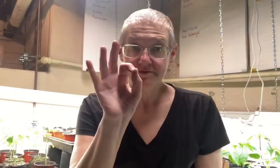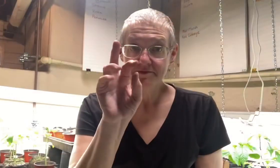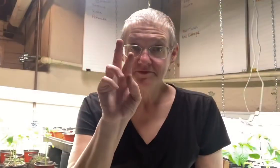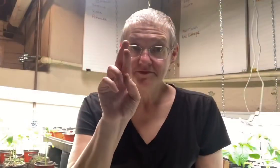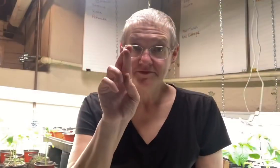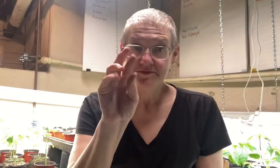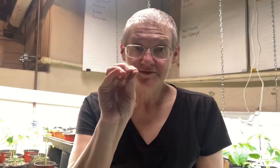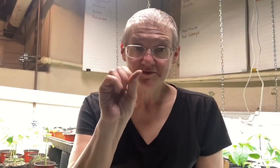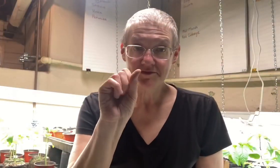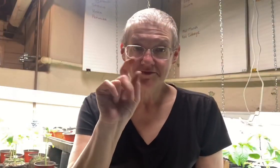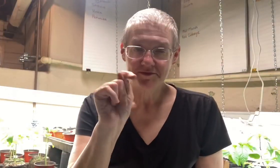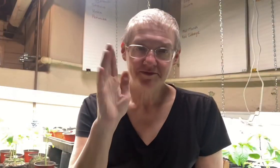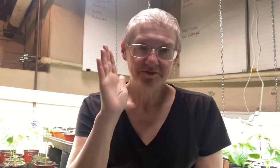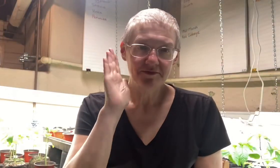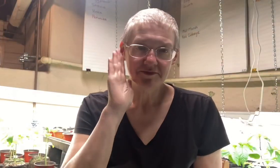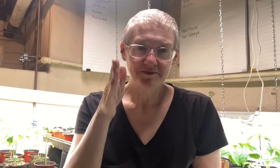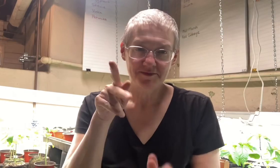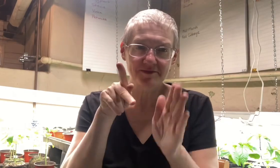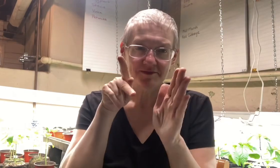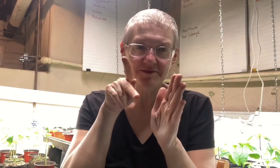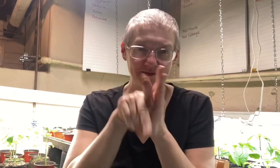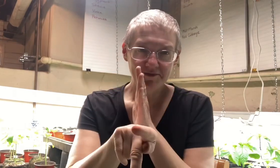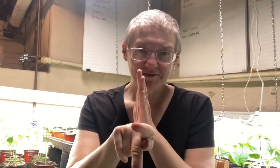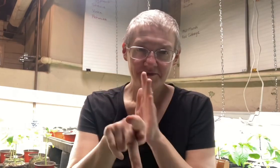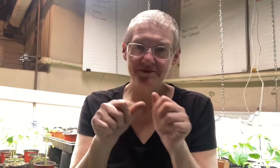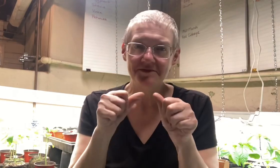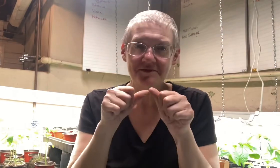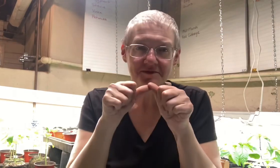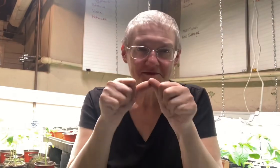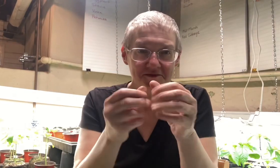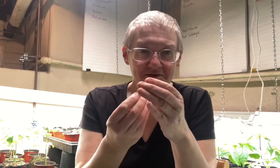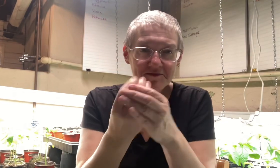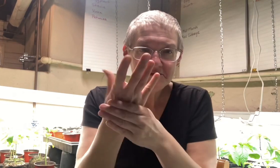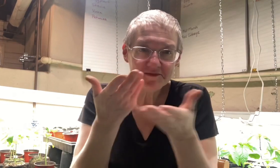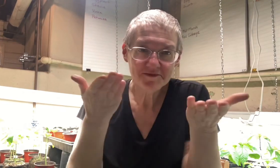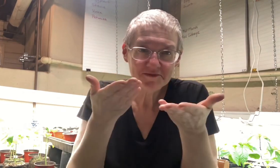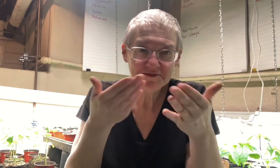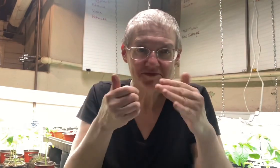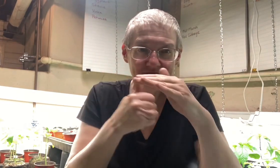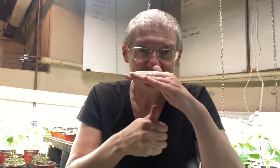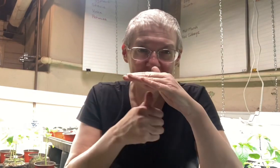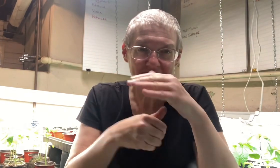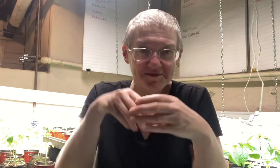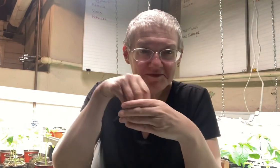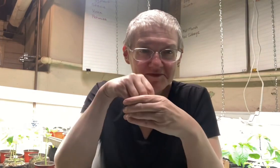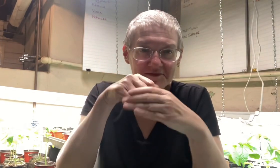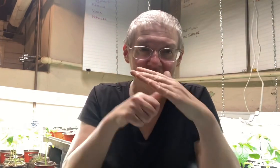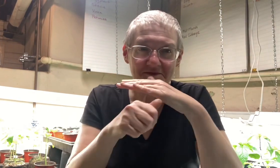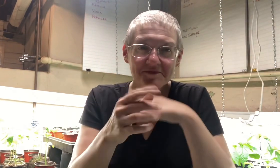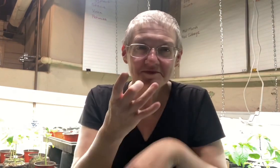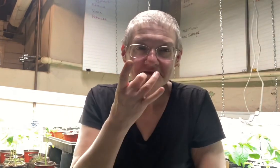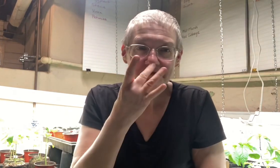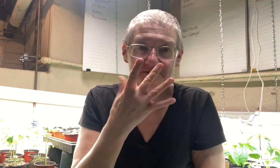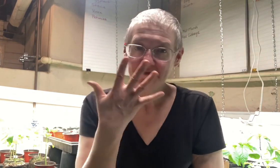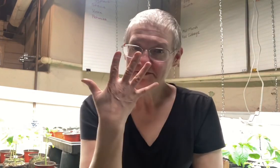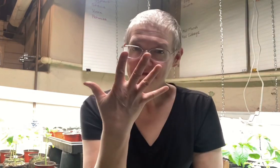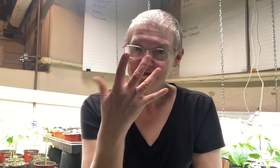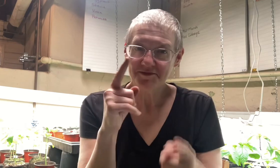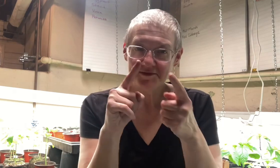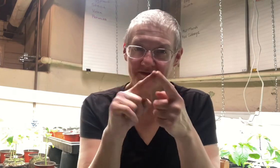Now frost will kill stevia. So these are going to keep growing here in the basement under lights for